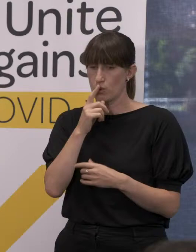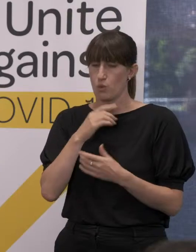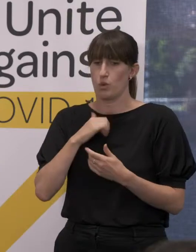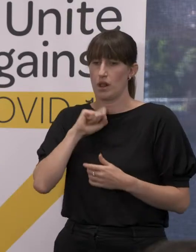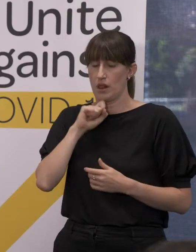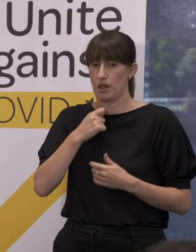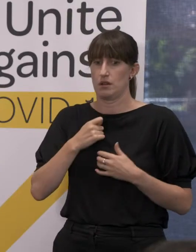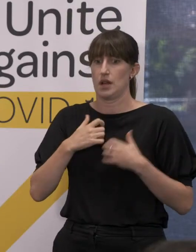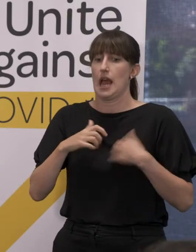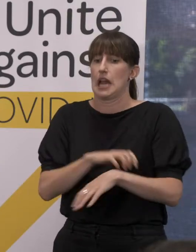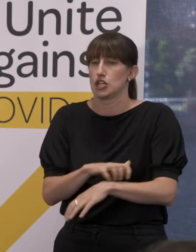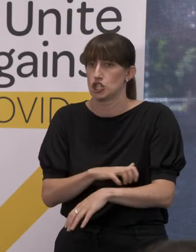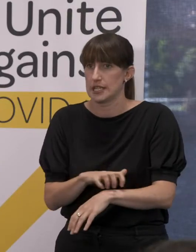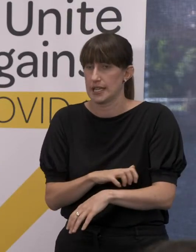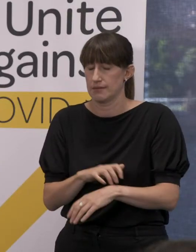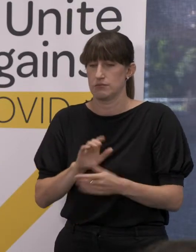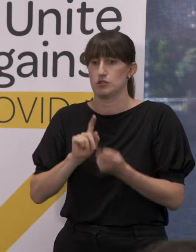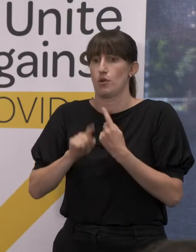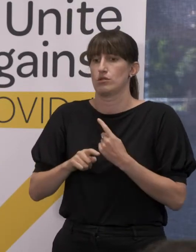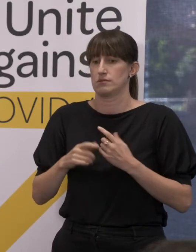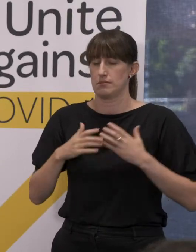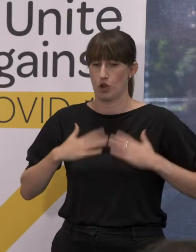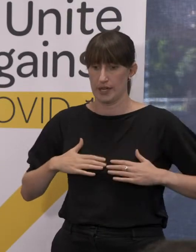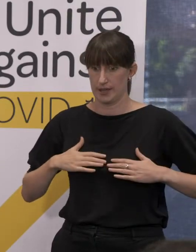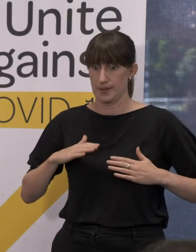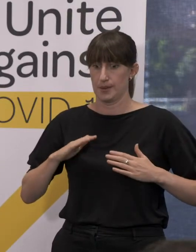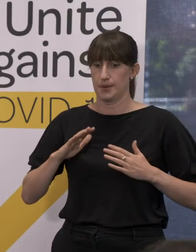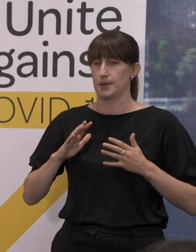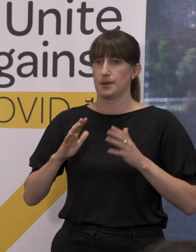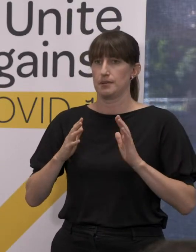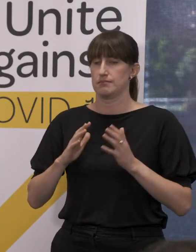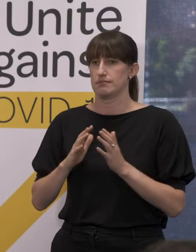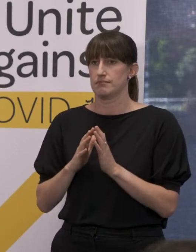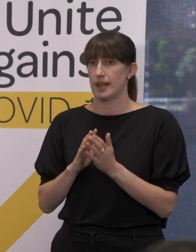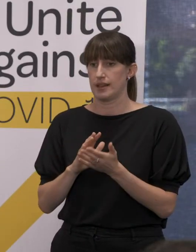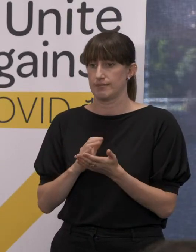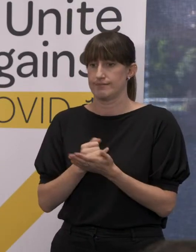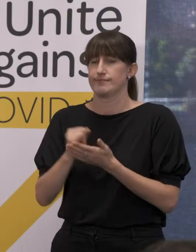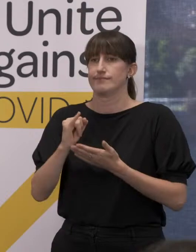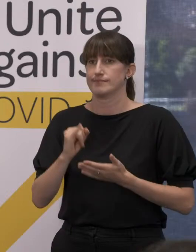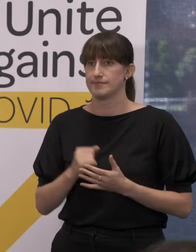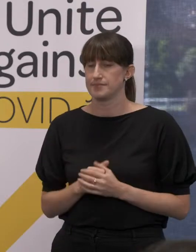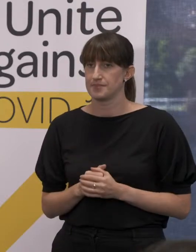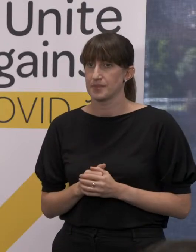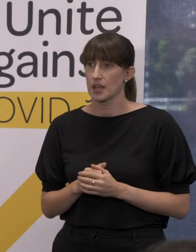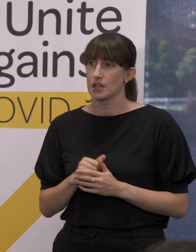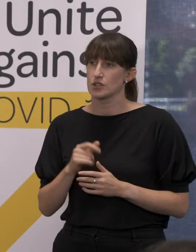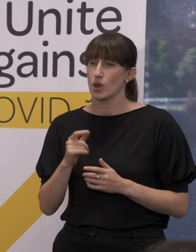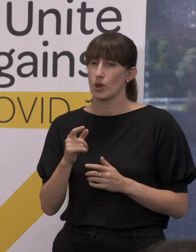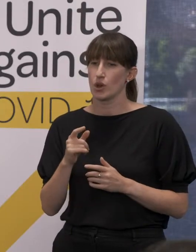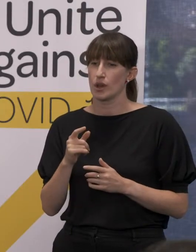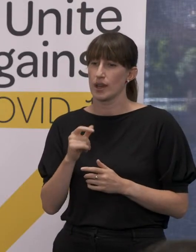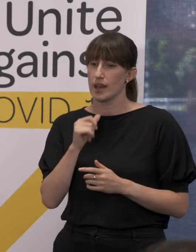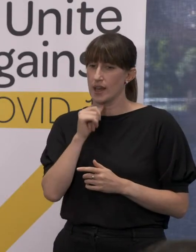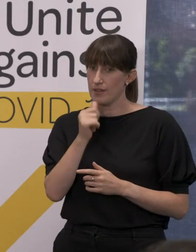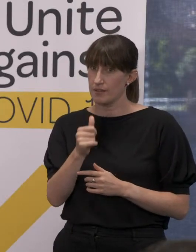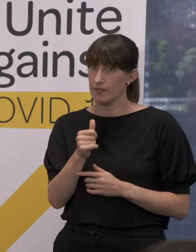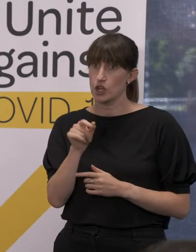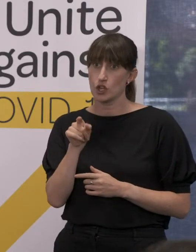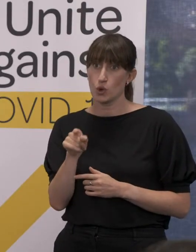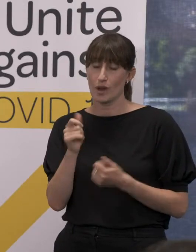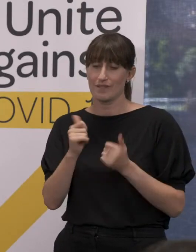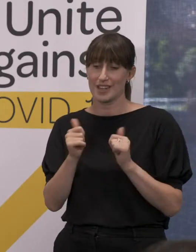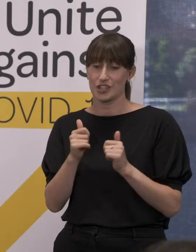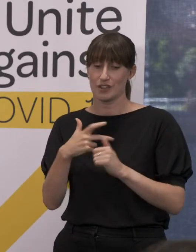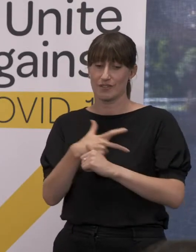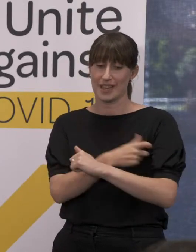allergy is to one specific component. So people who have had an allergic reaction to a previous vaccine would be considered at a higher risk of